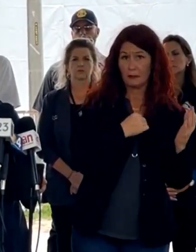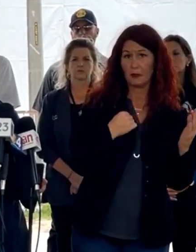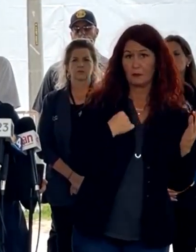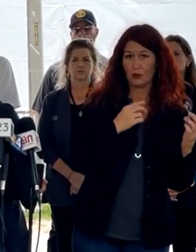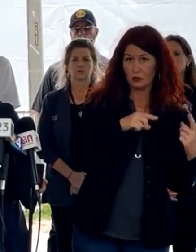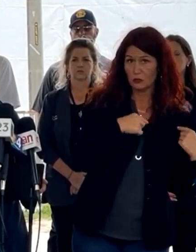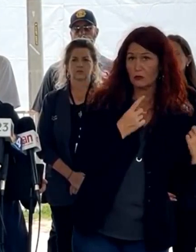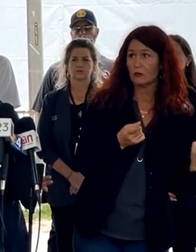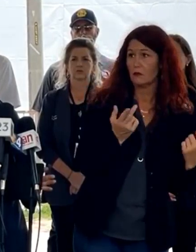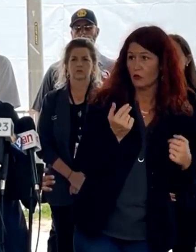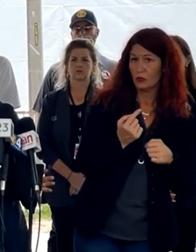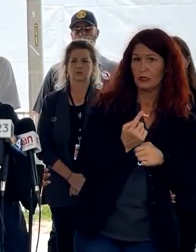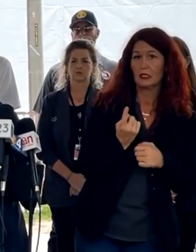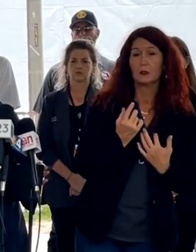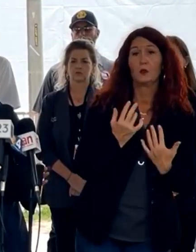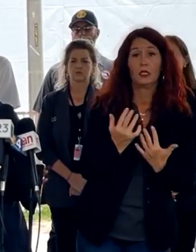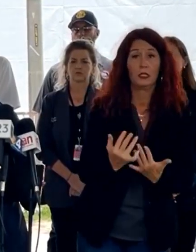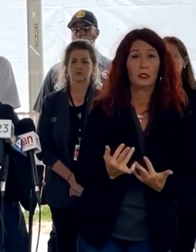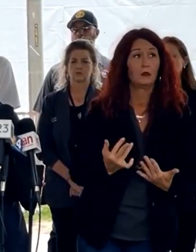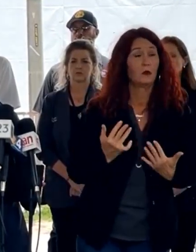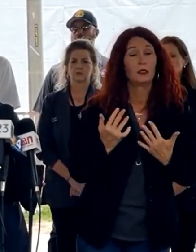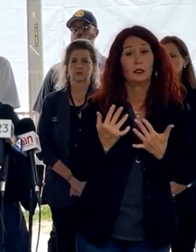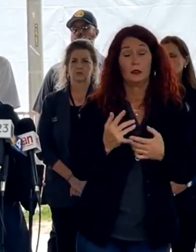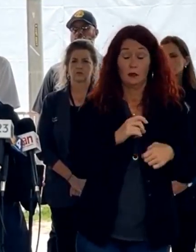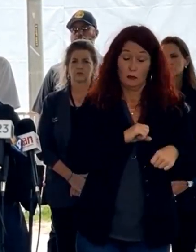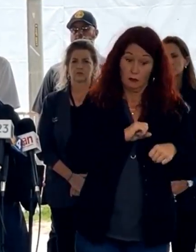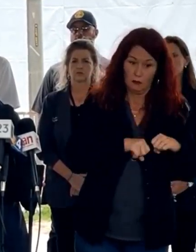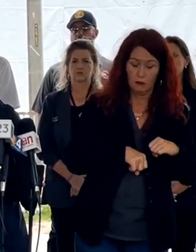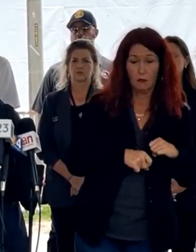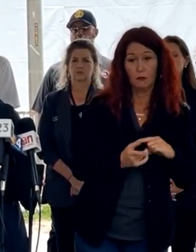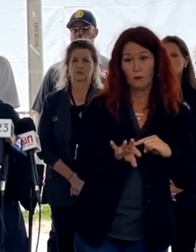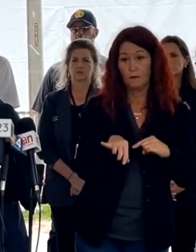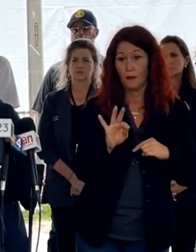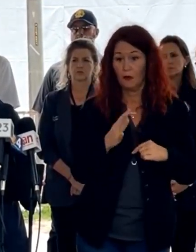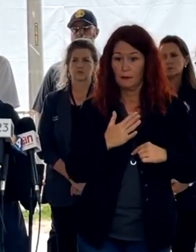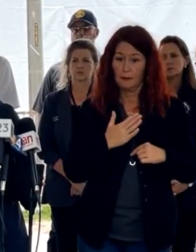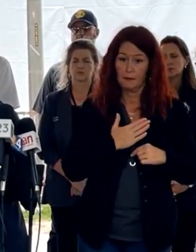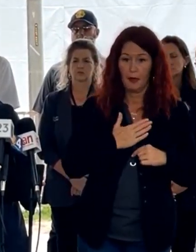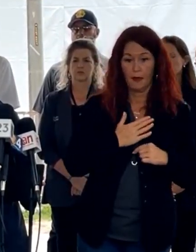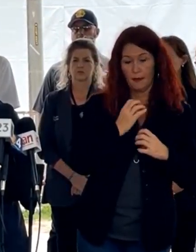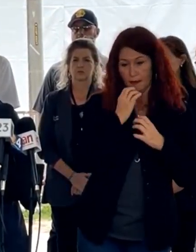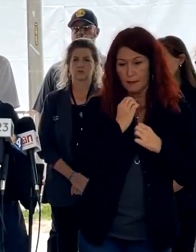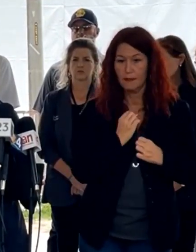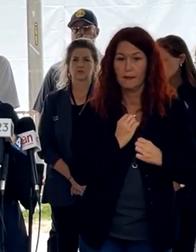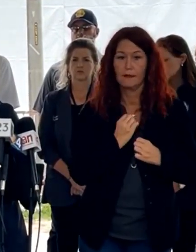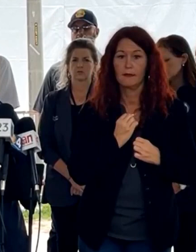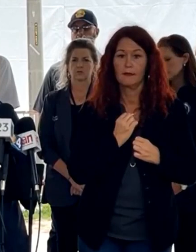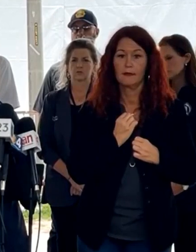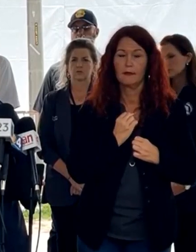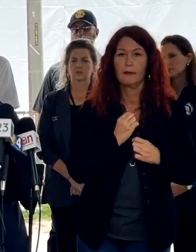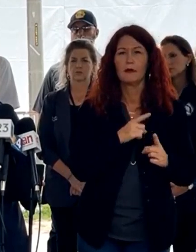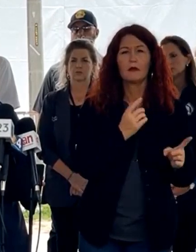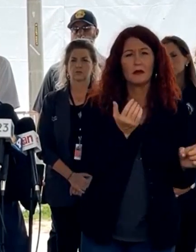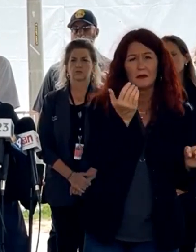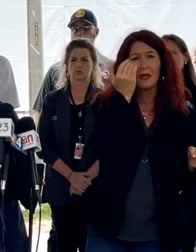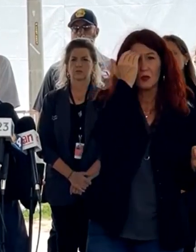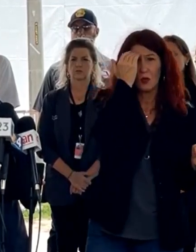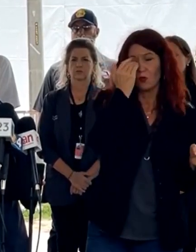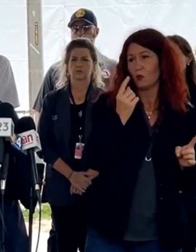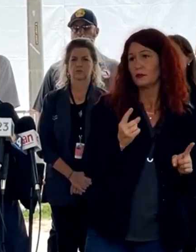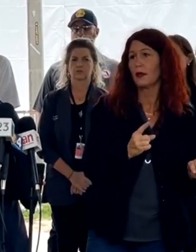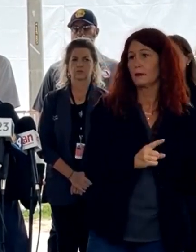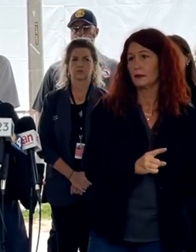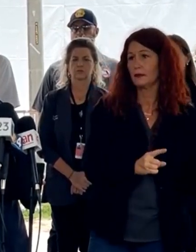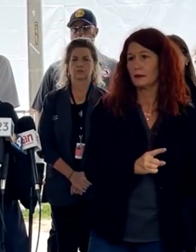waiting, excruciatingly waiting for information, they know what is happening. They